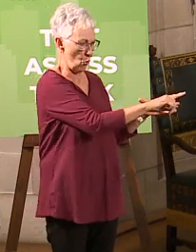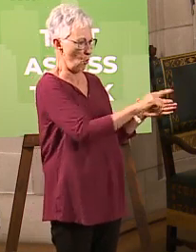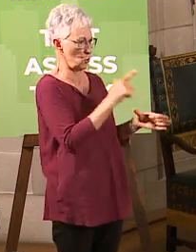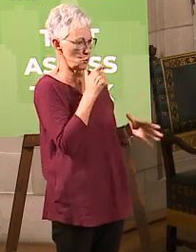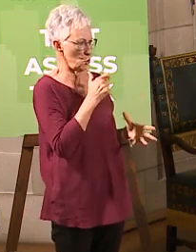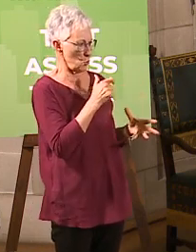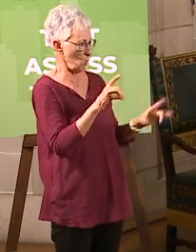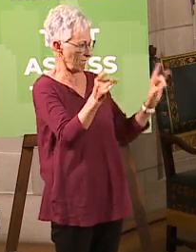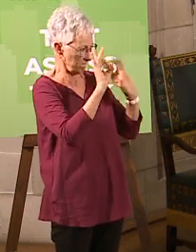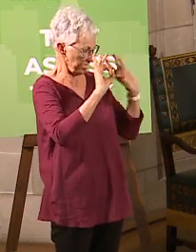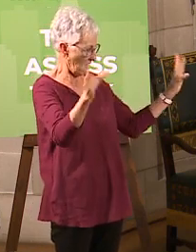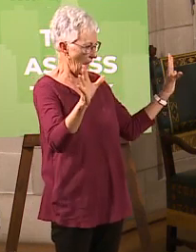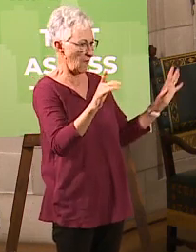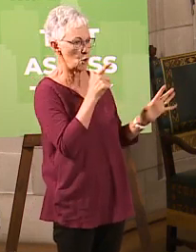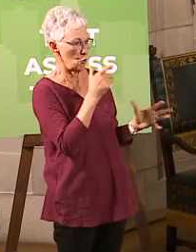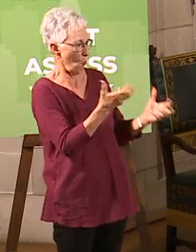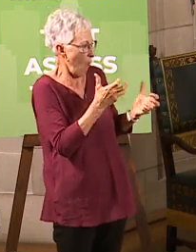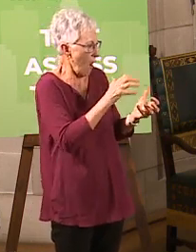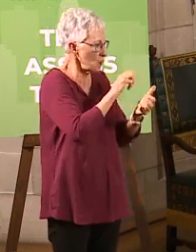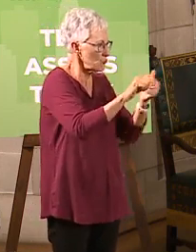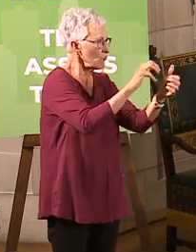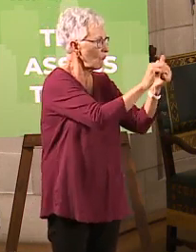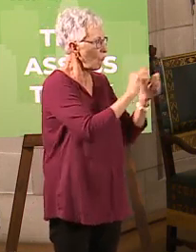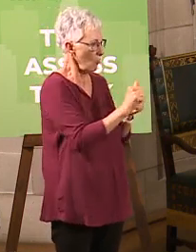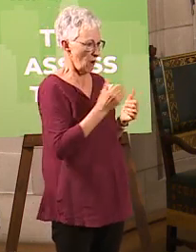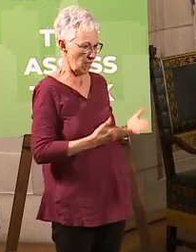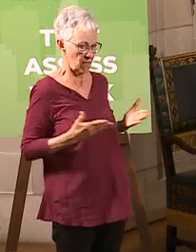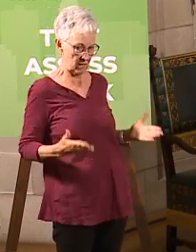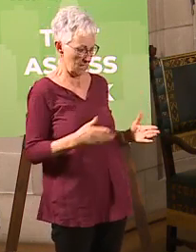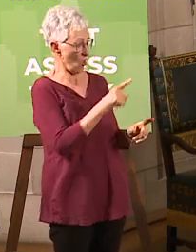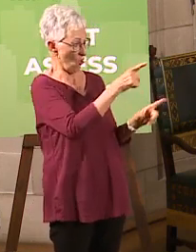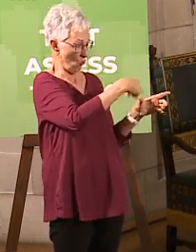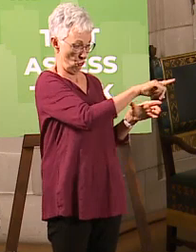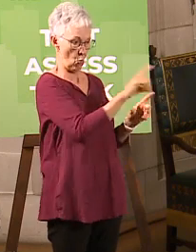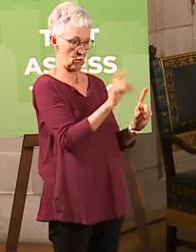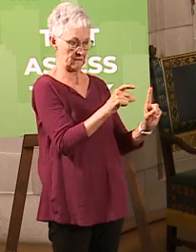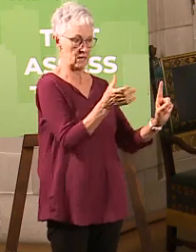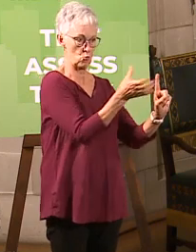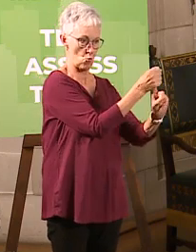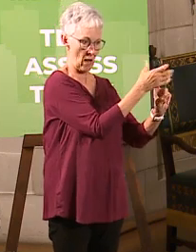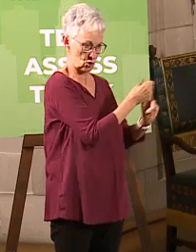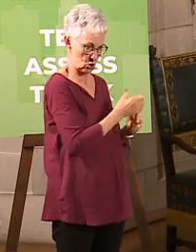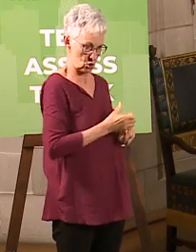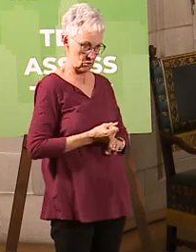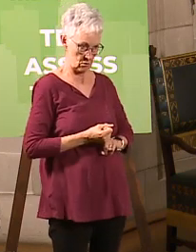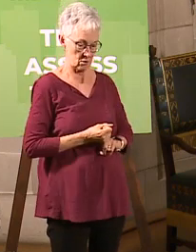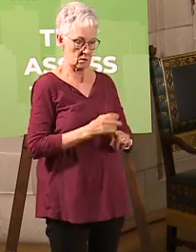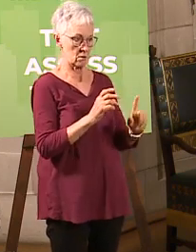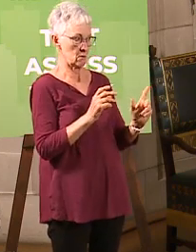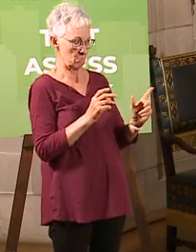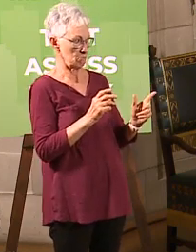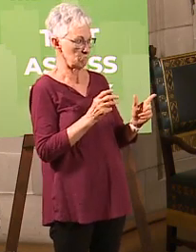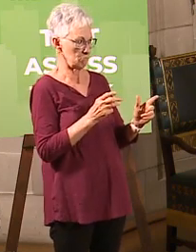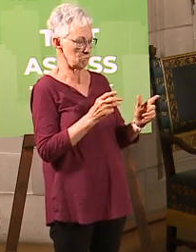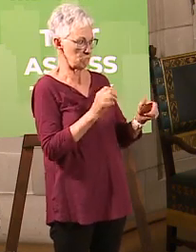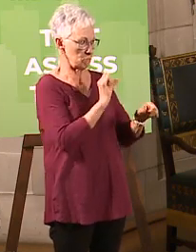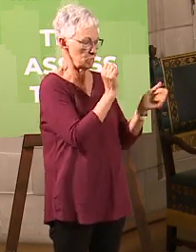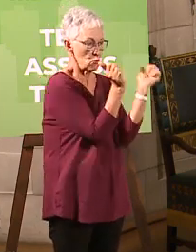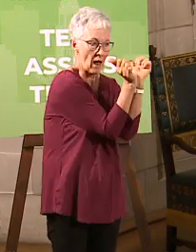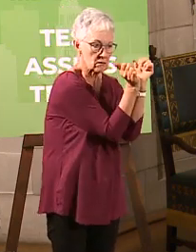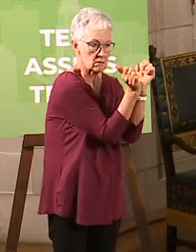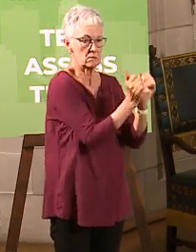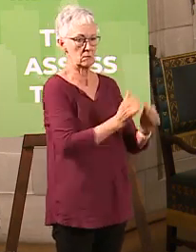communities of color, can you be a little more specific in how you're working? Sure. So the question was, when I say I continue to work with communities